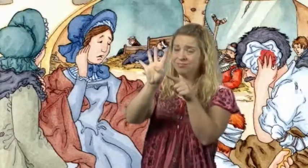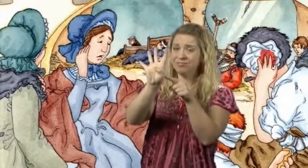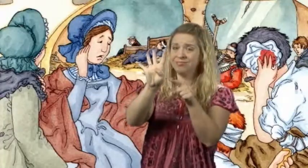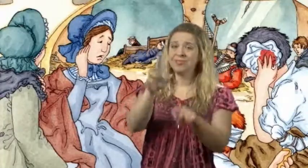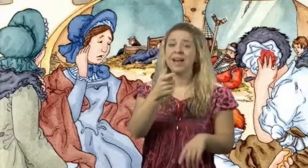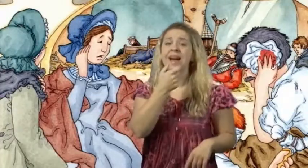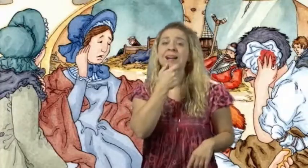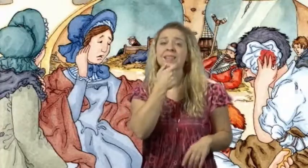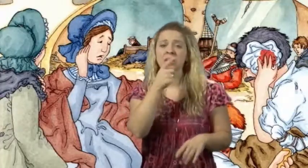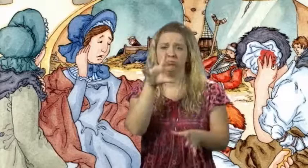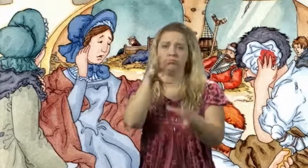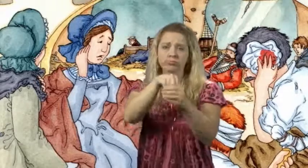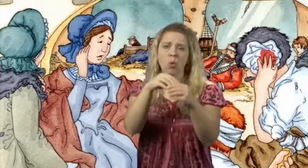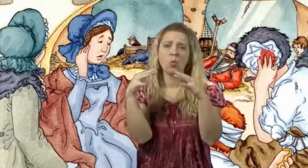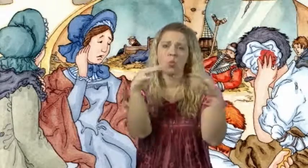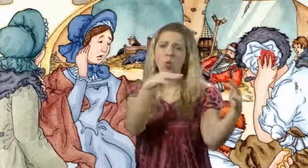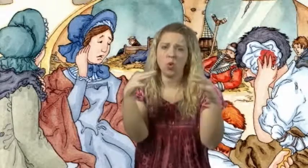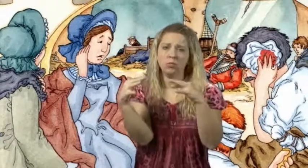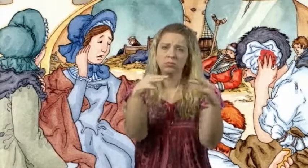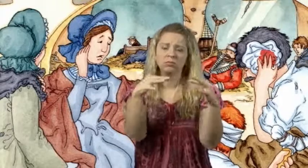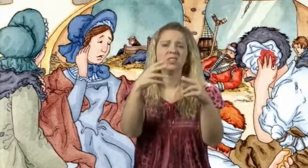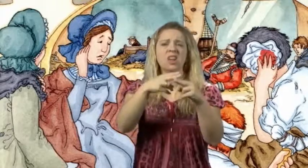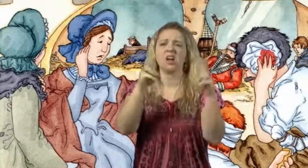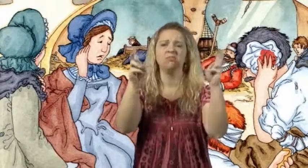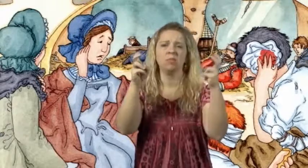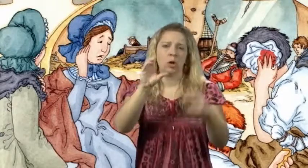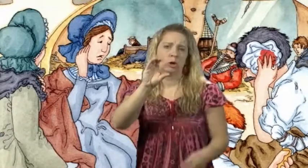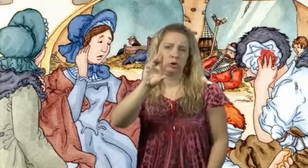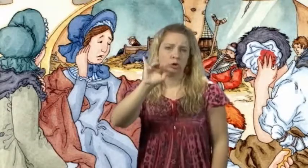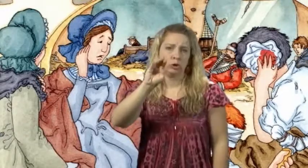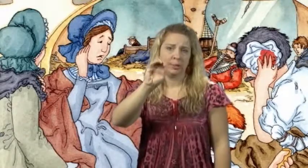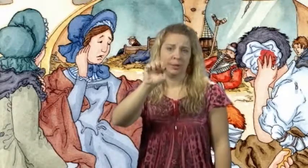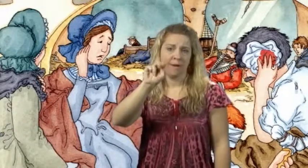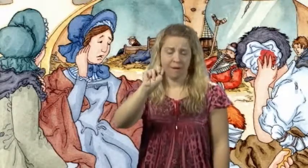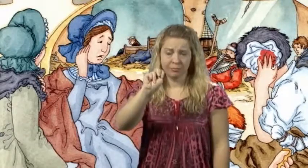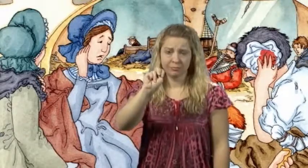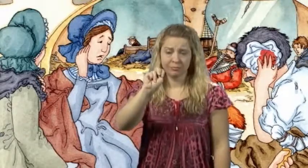In 1854, England joined the Crimean War against Russia.